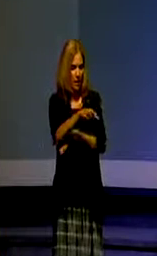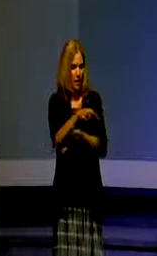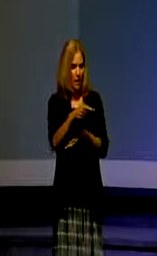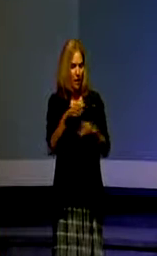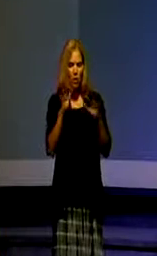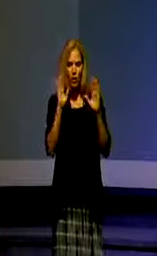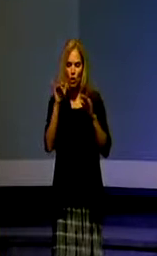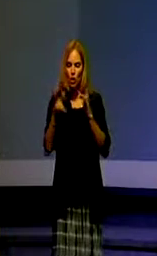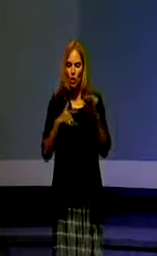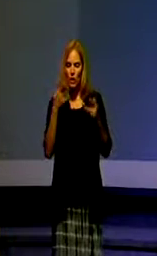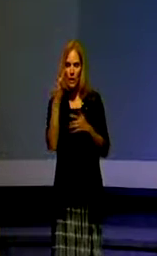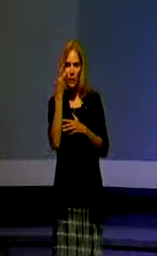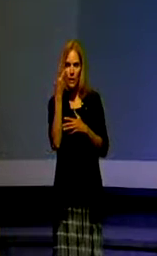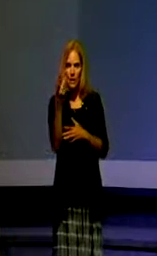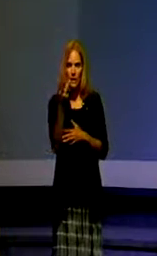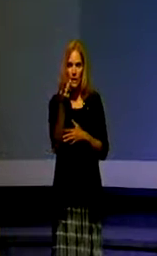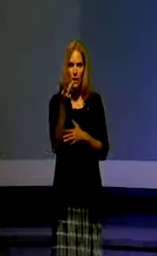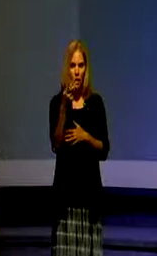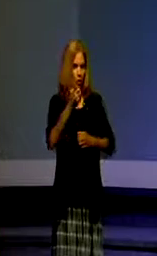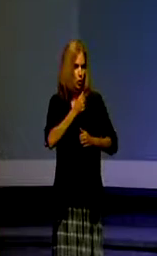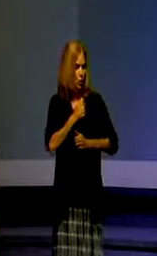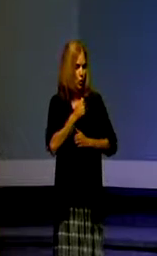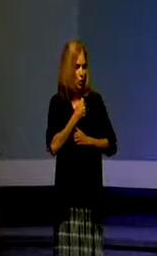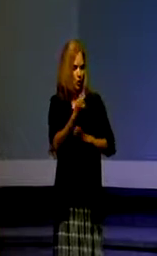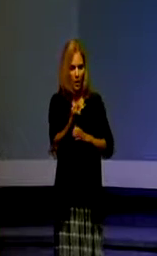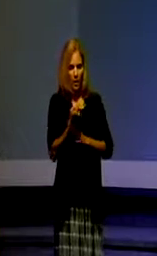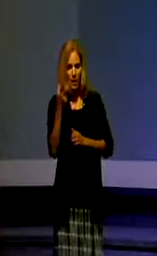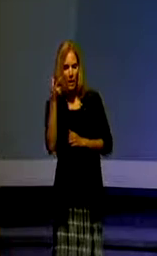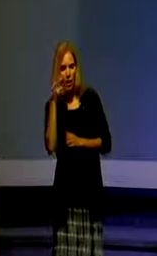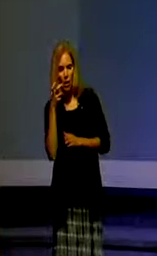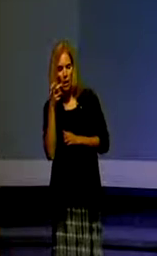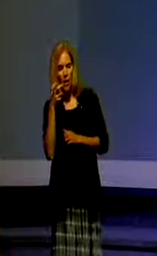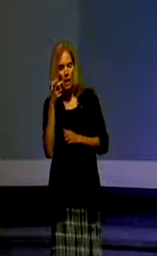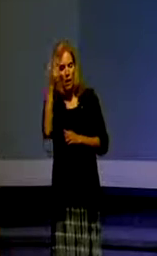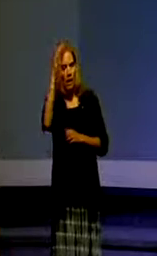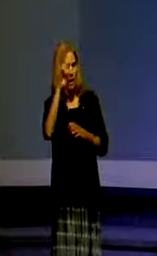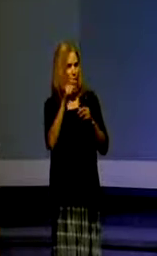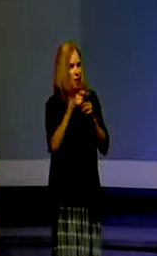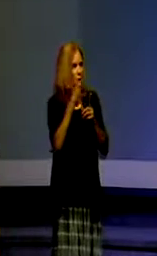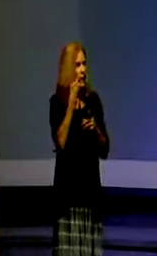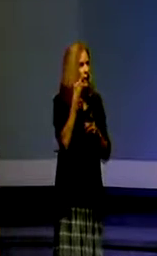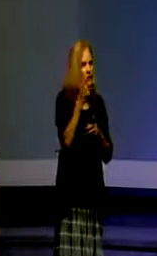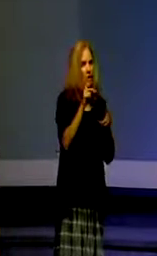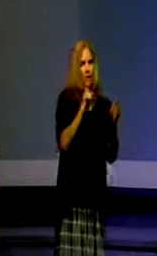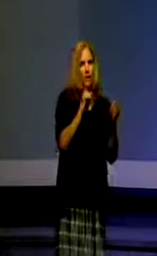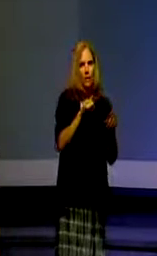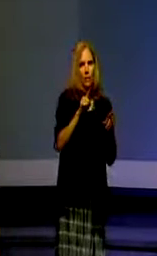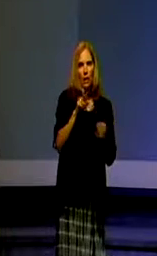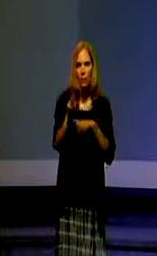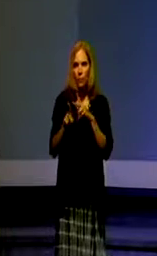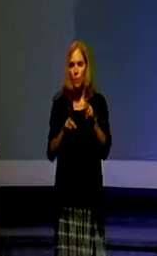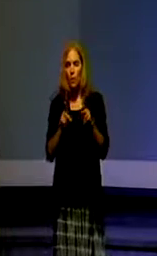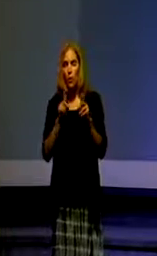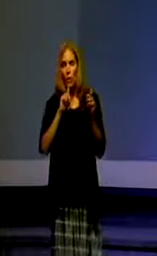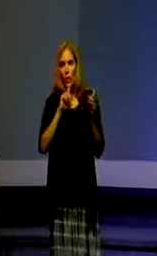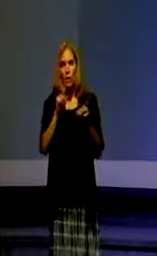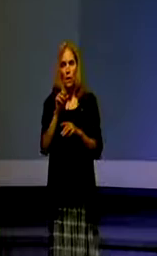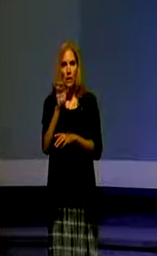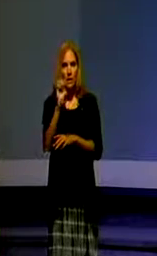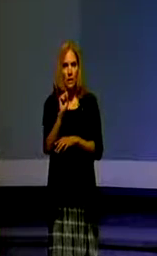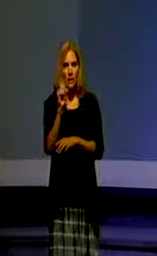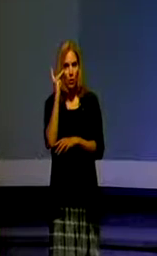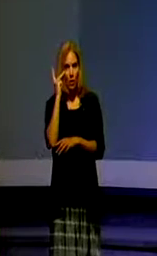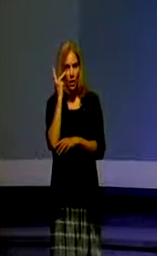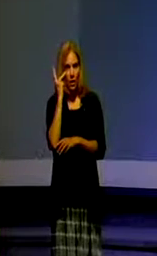And what a joy to see soldiers coming and hearing the word of God and seeing the response of the people. We're going on to South